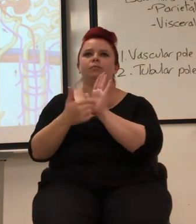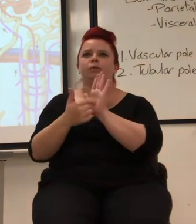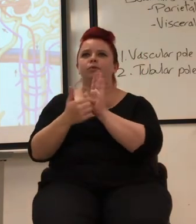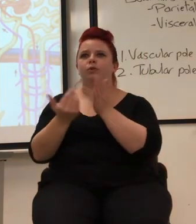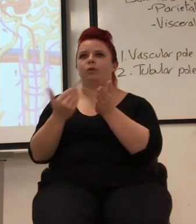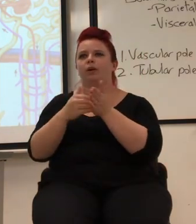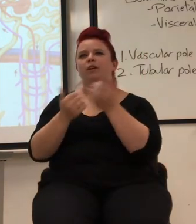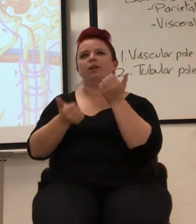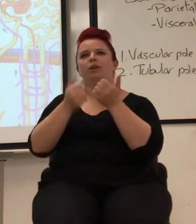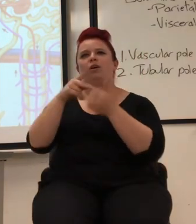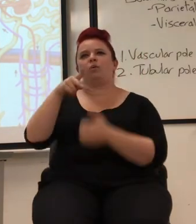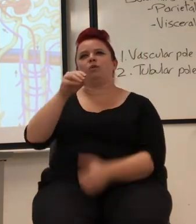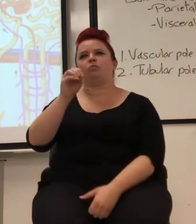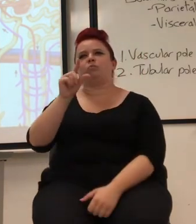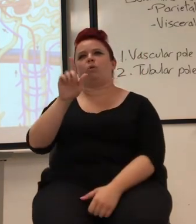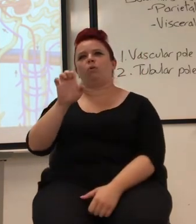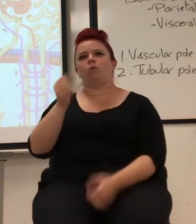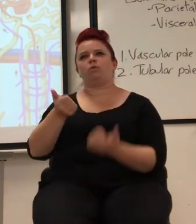Okay, which pole is this?